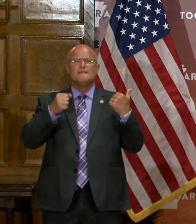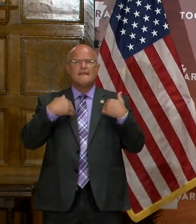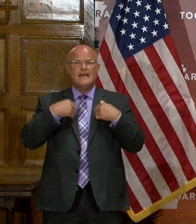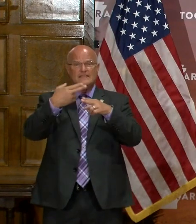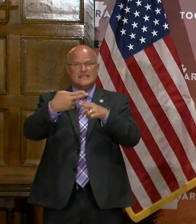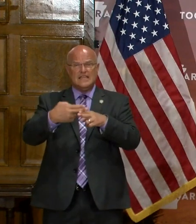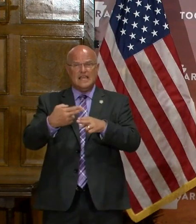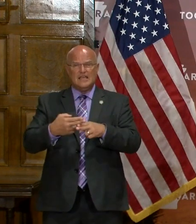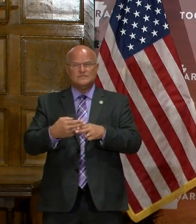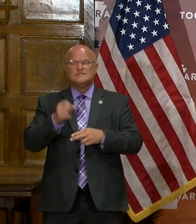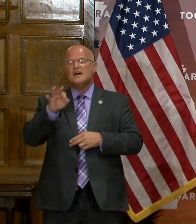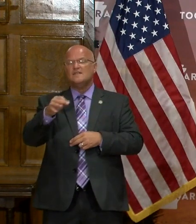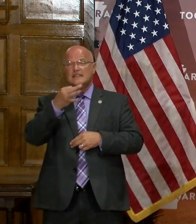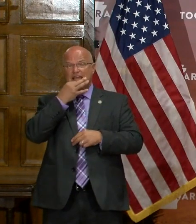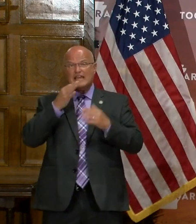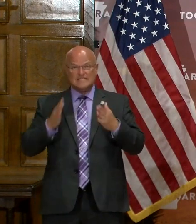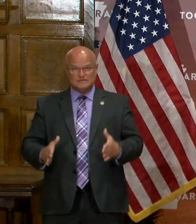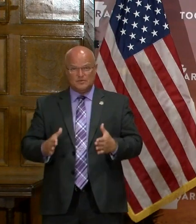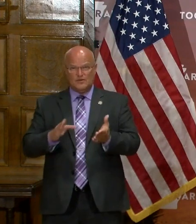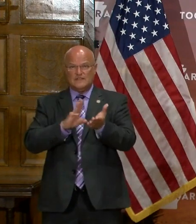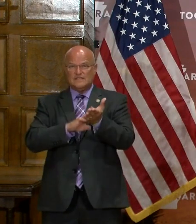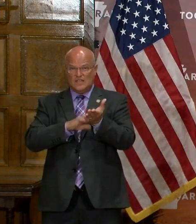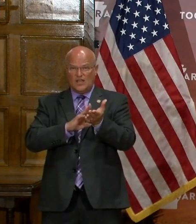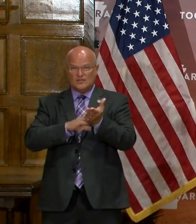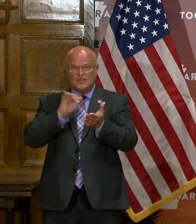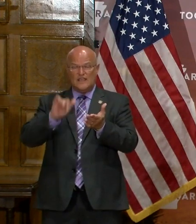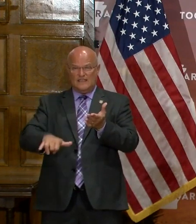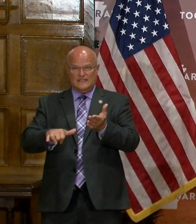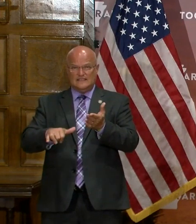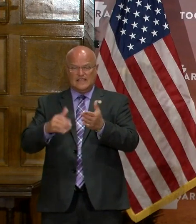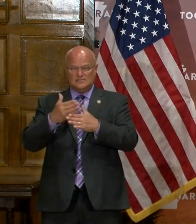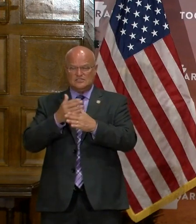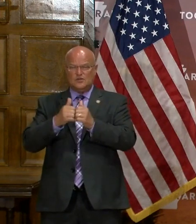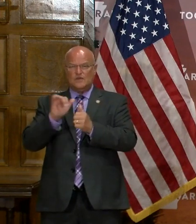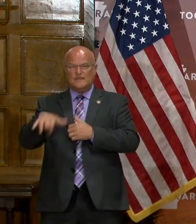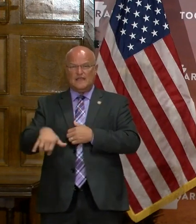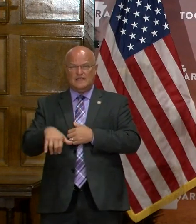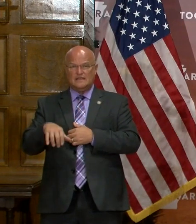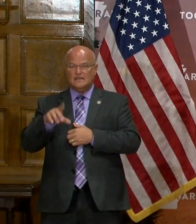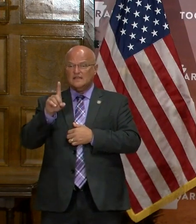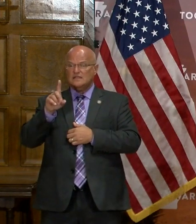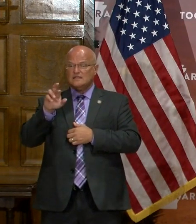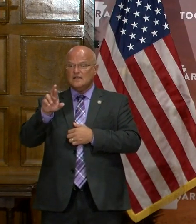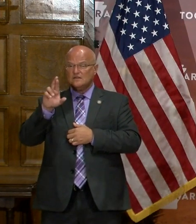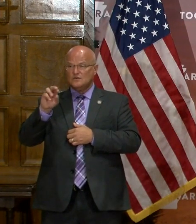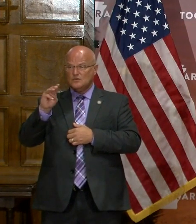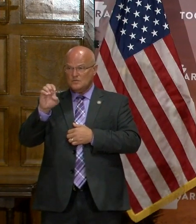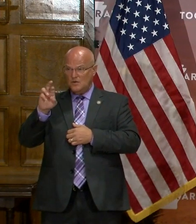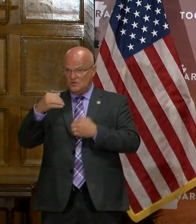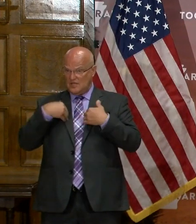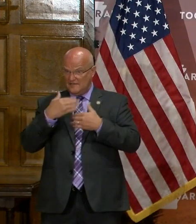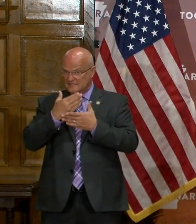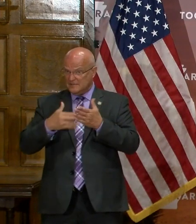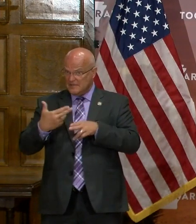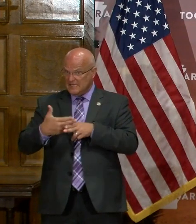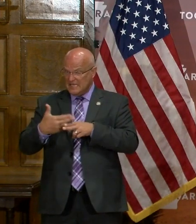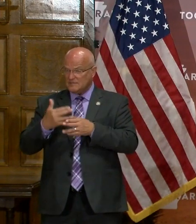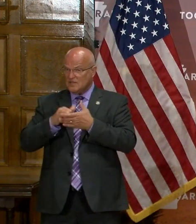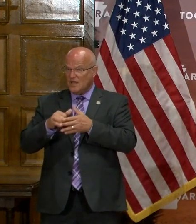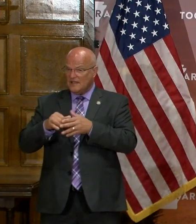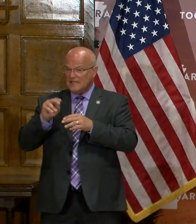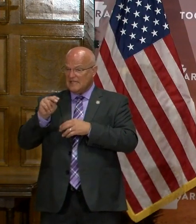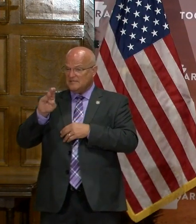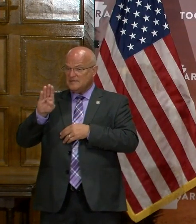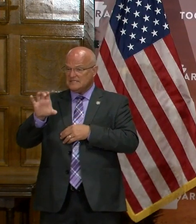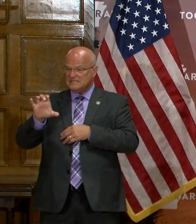had the names of the experts and doctors in that video clip you shared. And Dr. Romero, do you have some of the names that were on